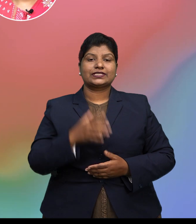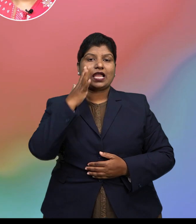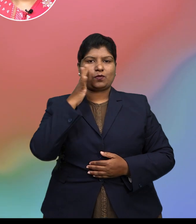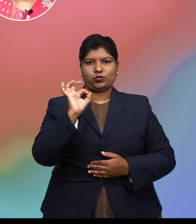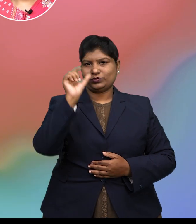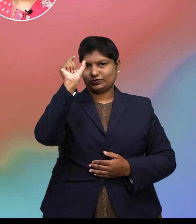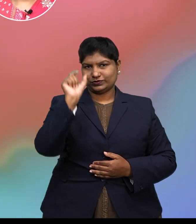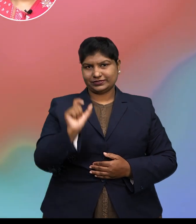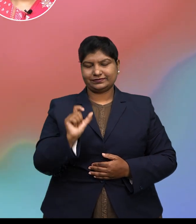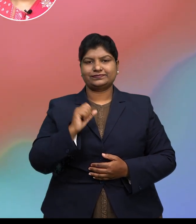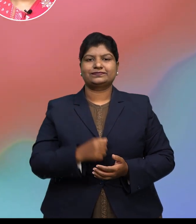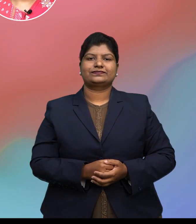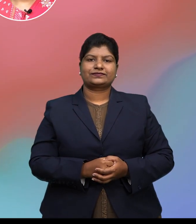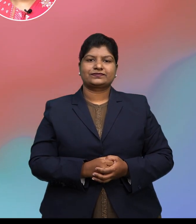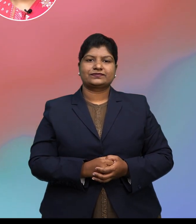Keywords: